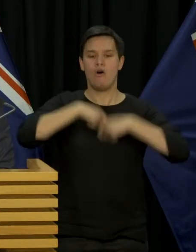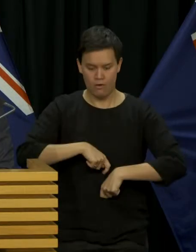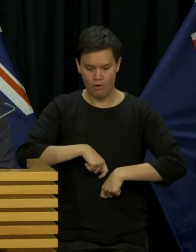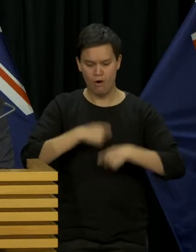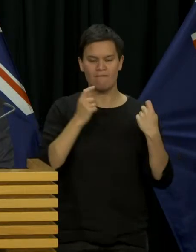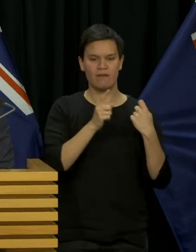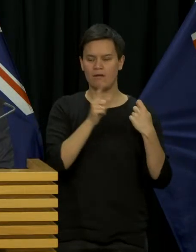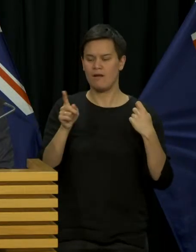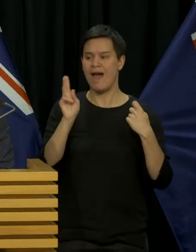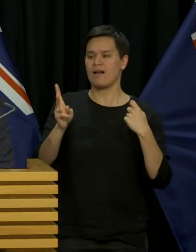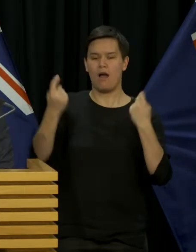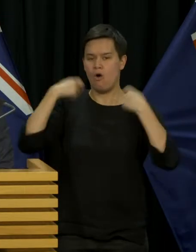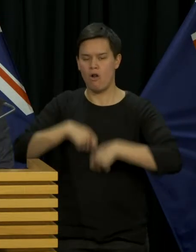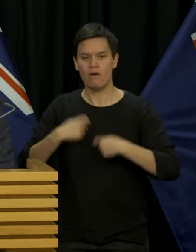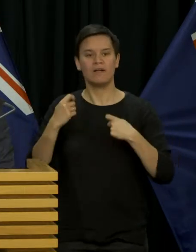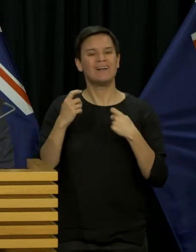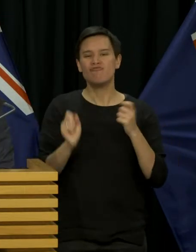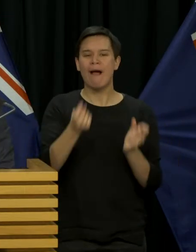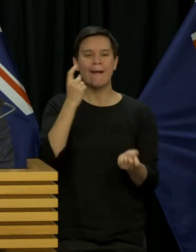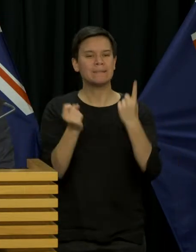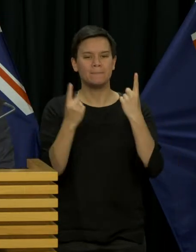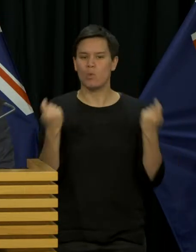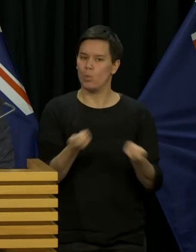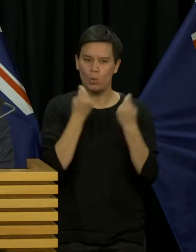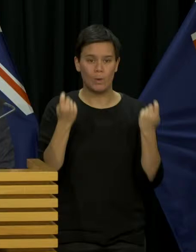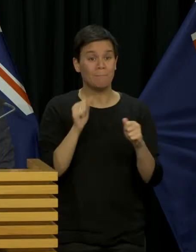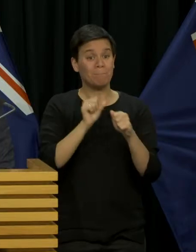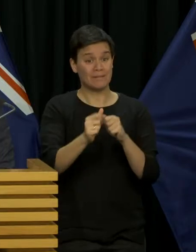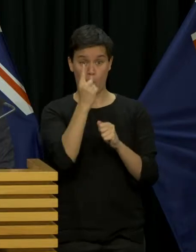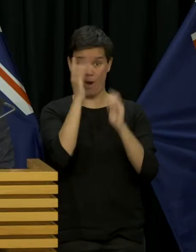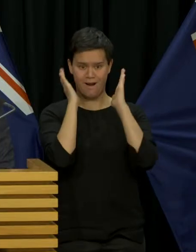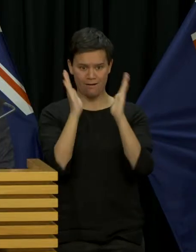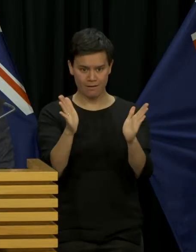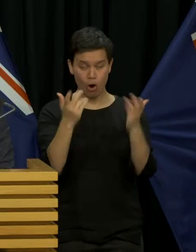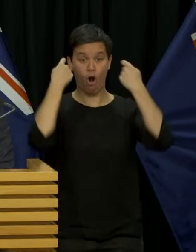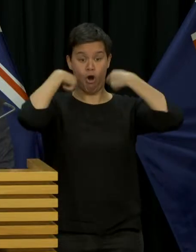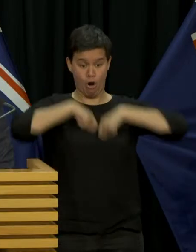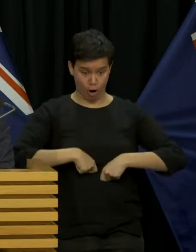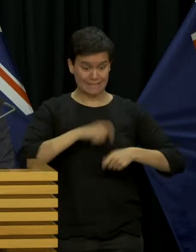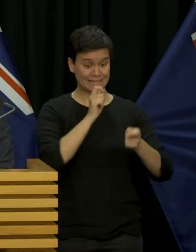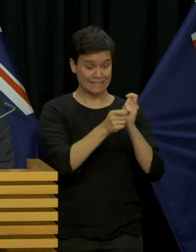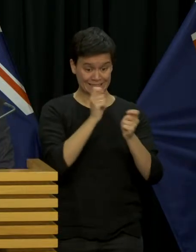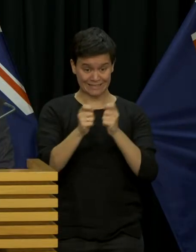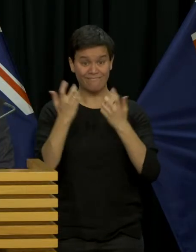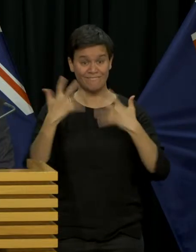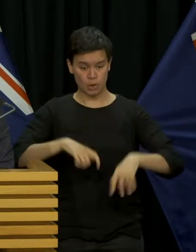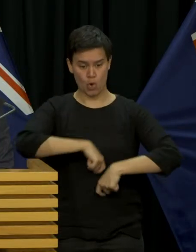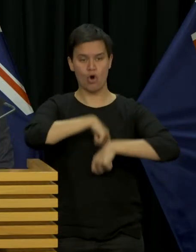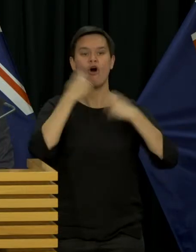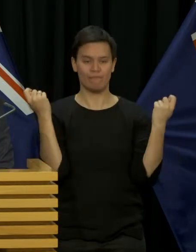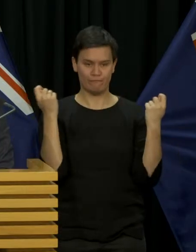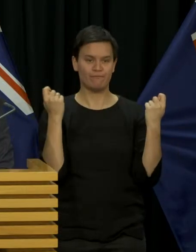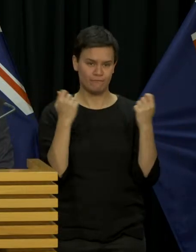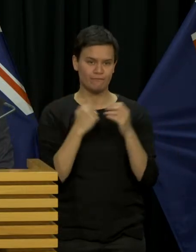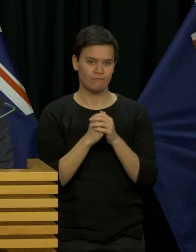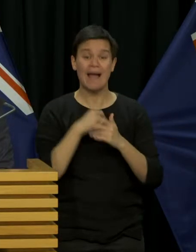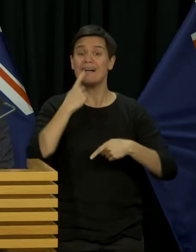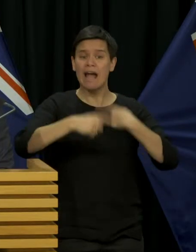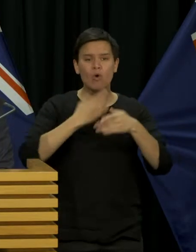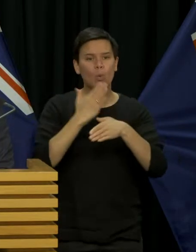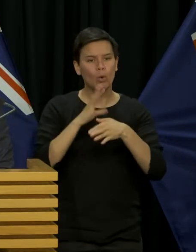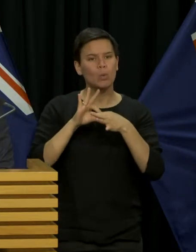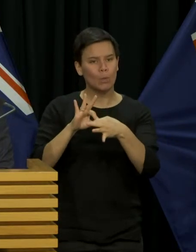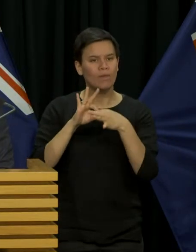more just randomly during the day is much more of a challenge. We'll continue to work closely with the College of GPs,